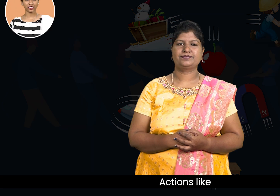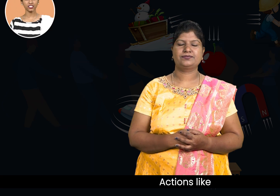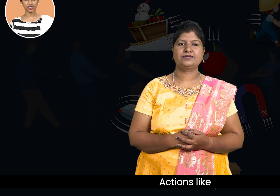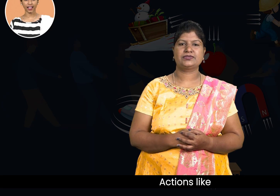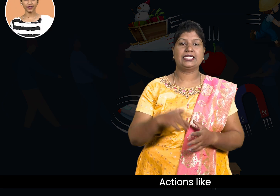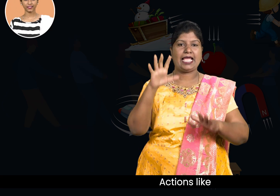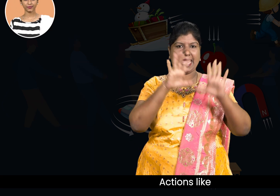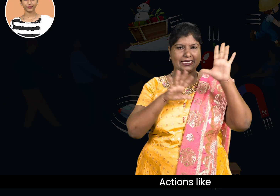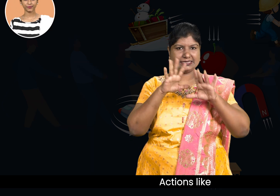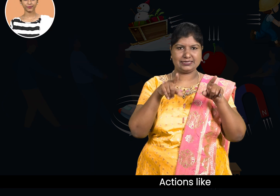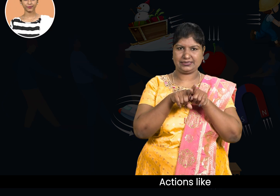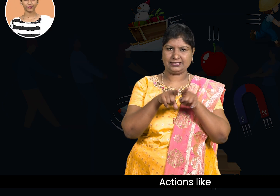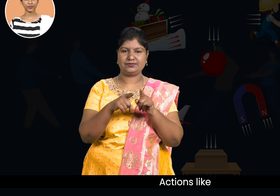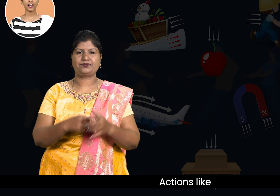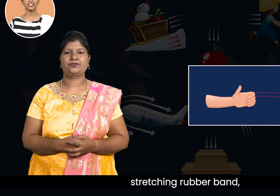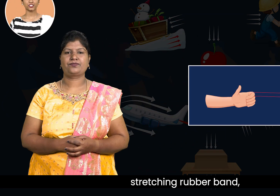Actions like